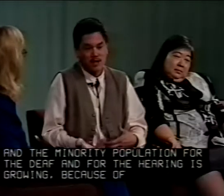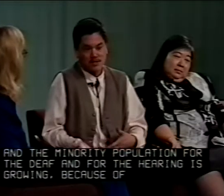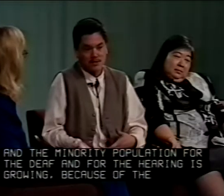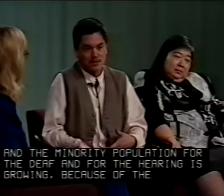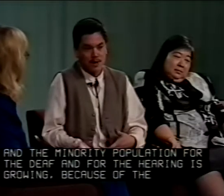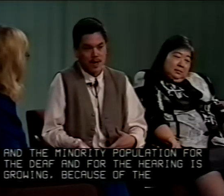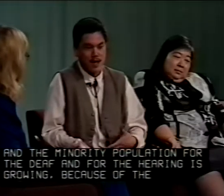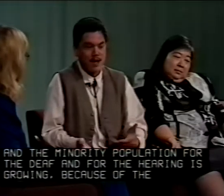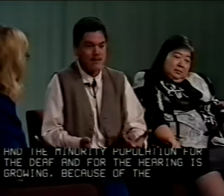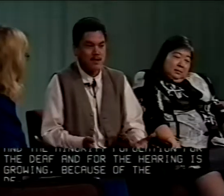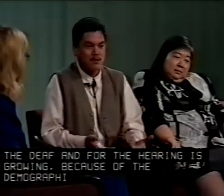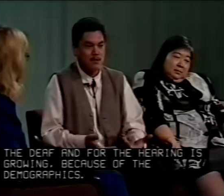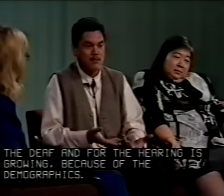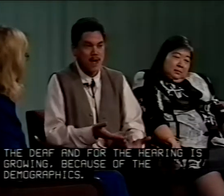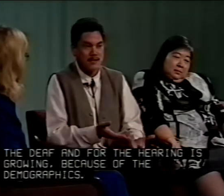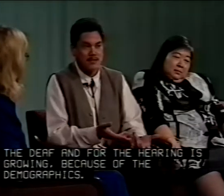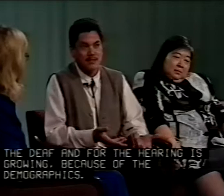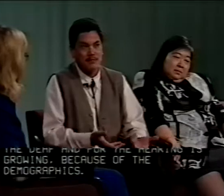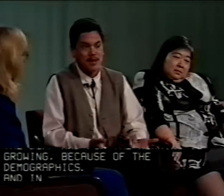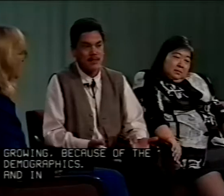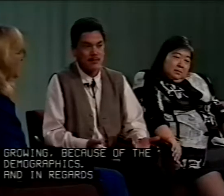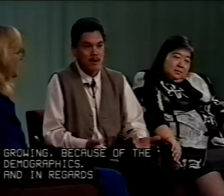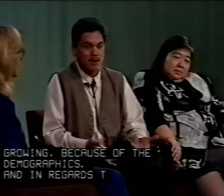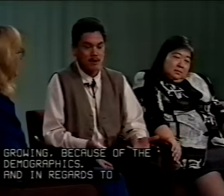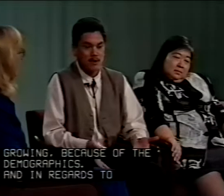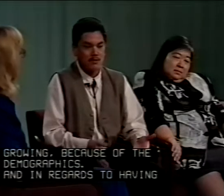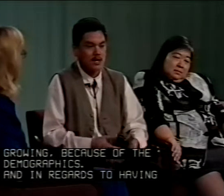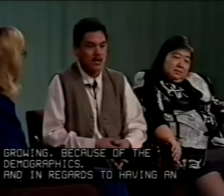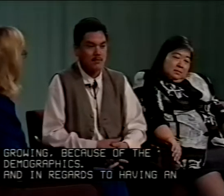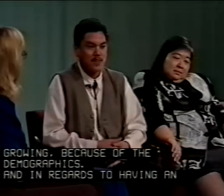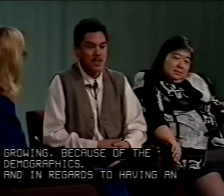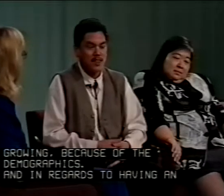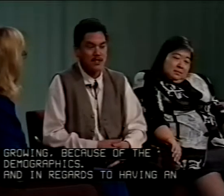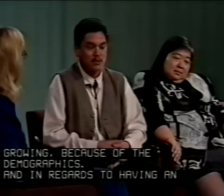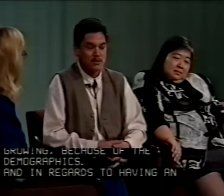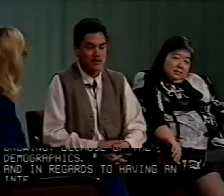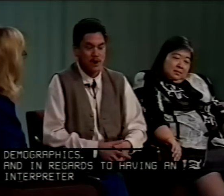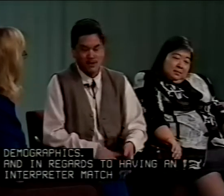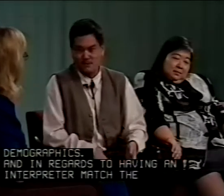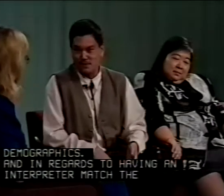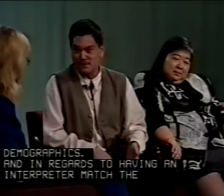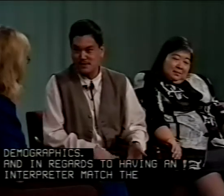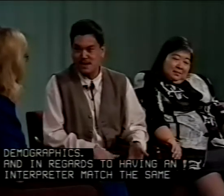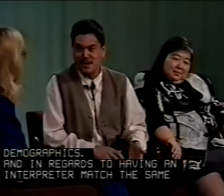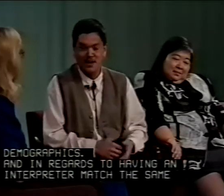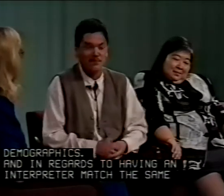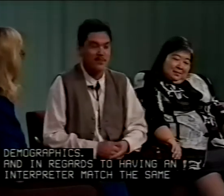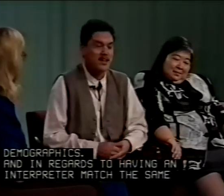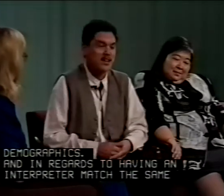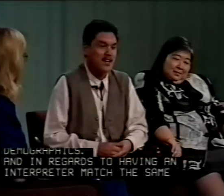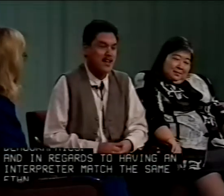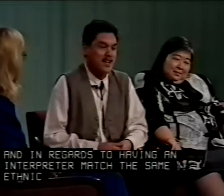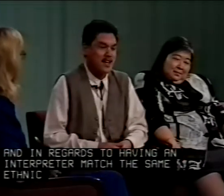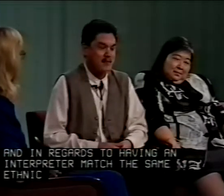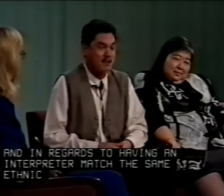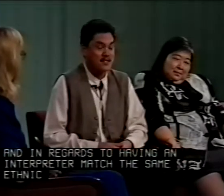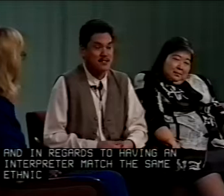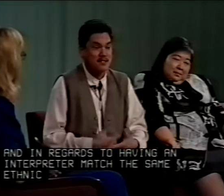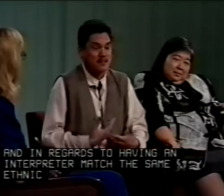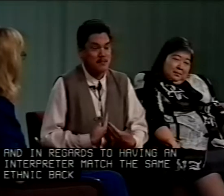to having an interpreter match the same ethnic background, that's almost impossible. And because